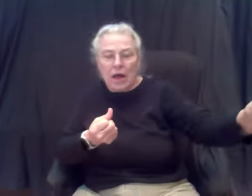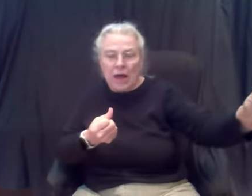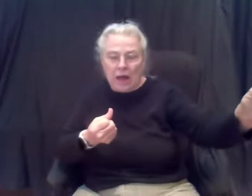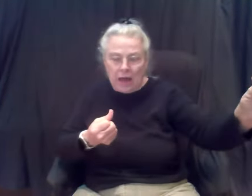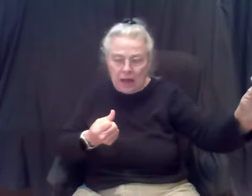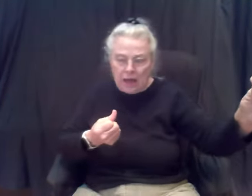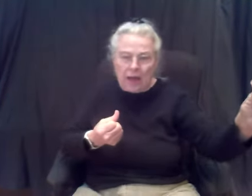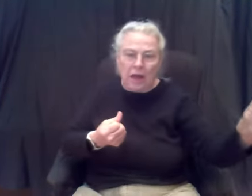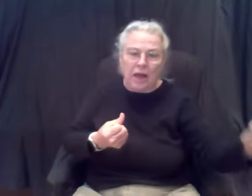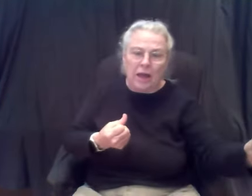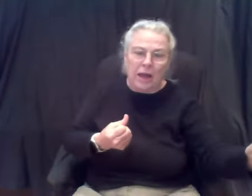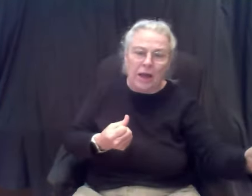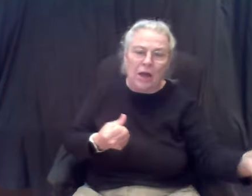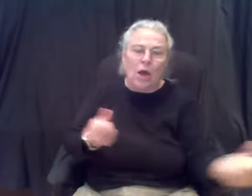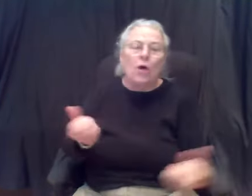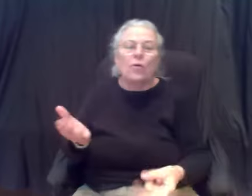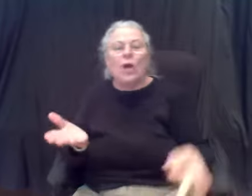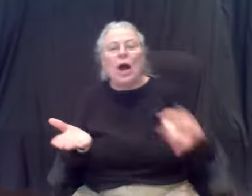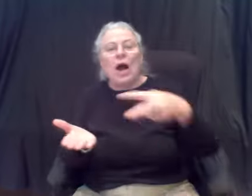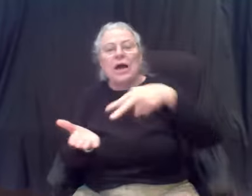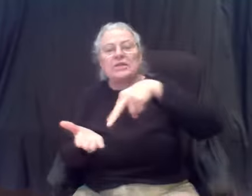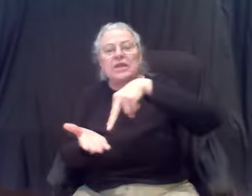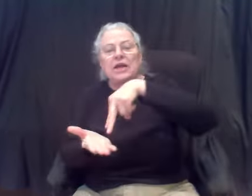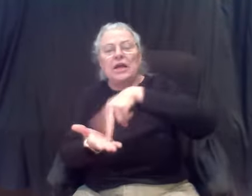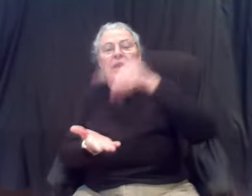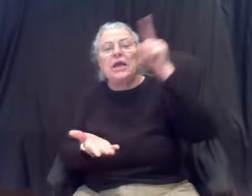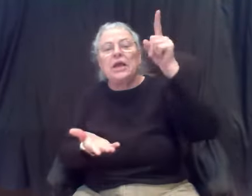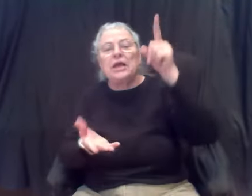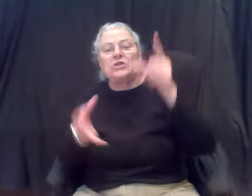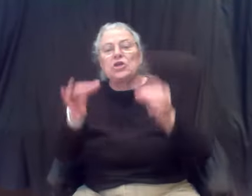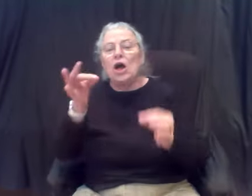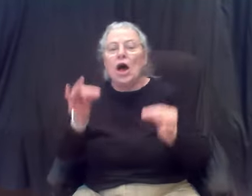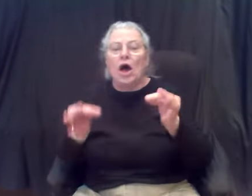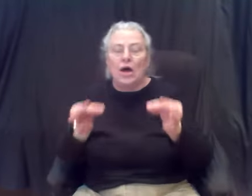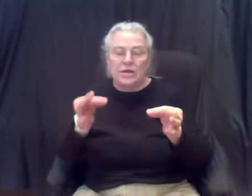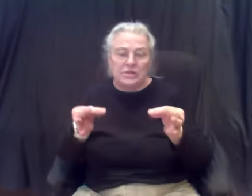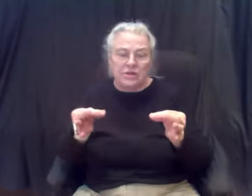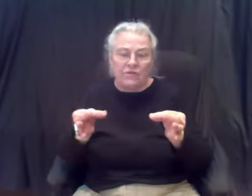away. Rising he justified